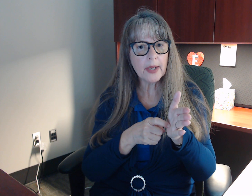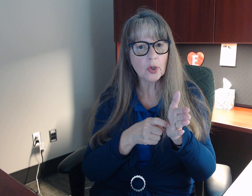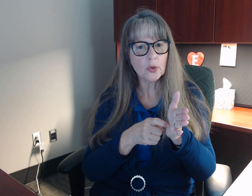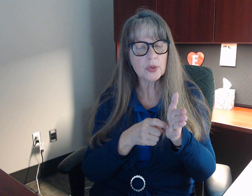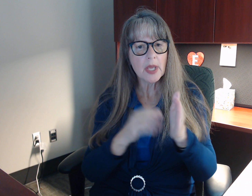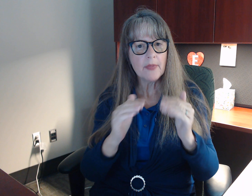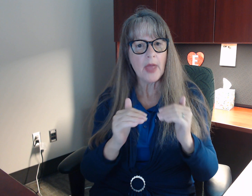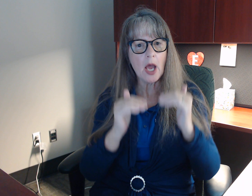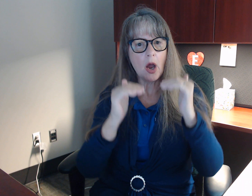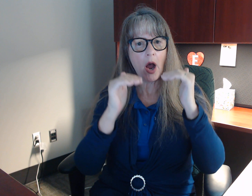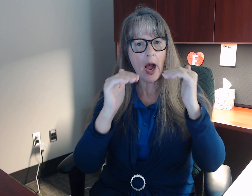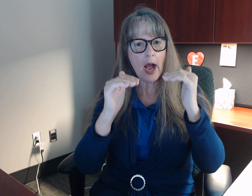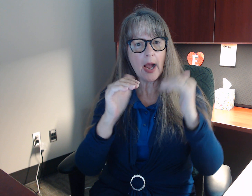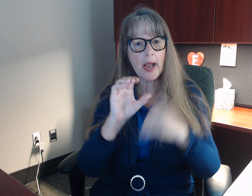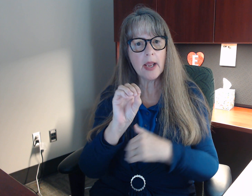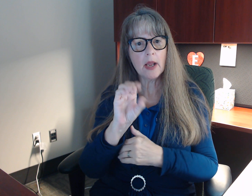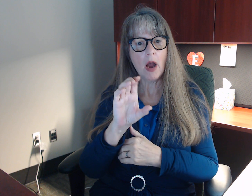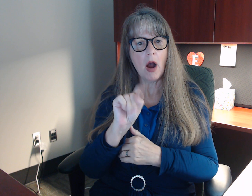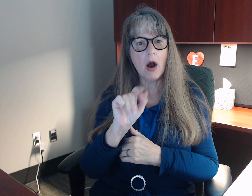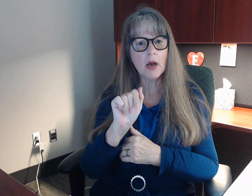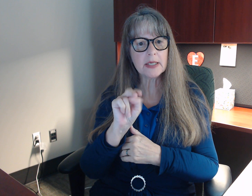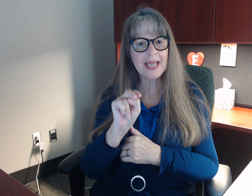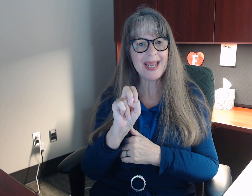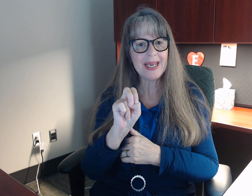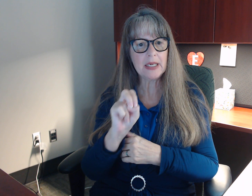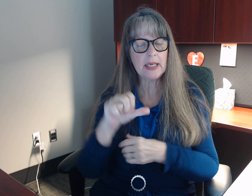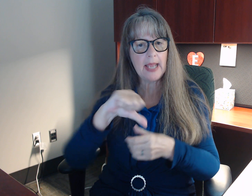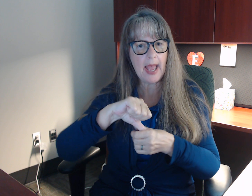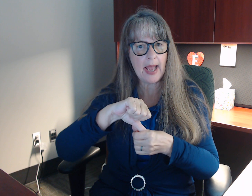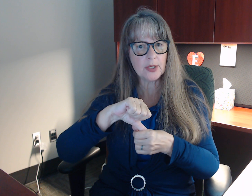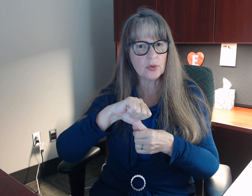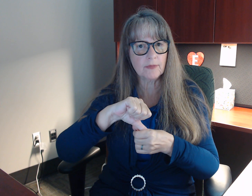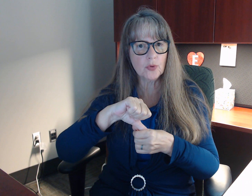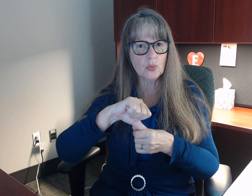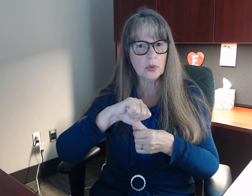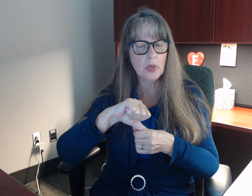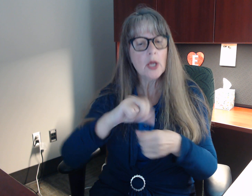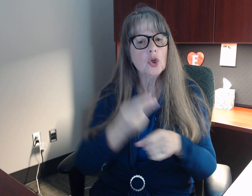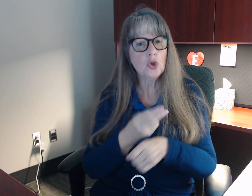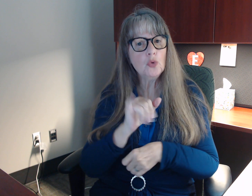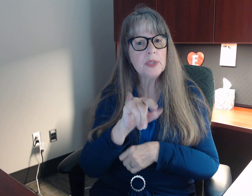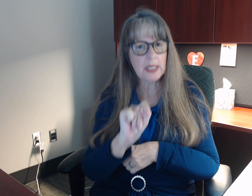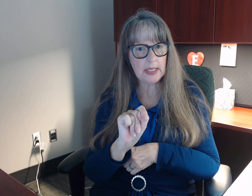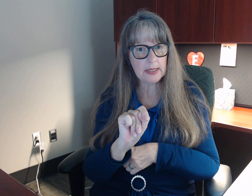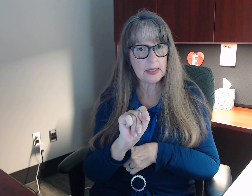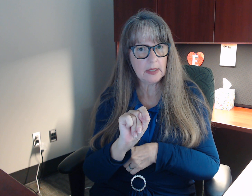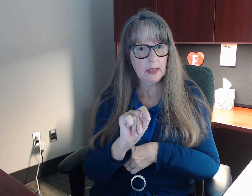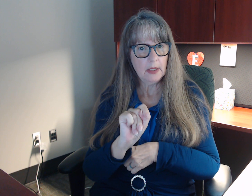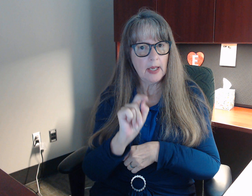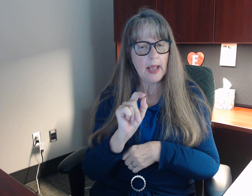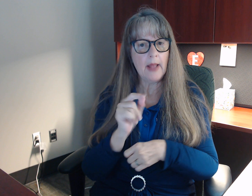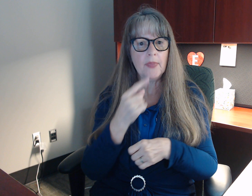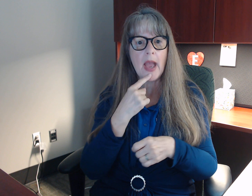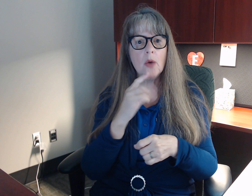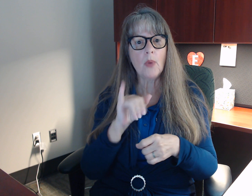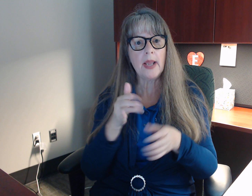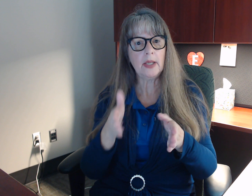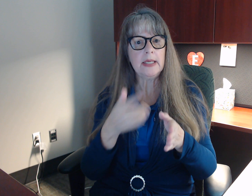requires that high octane gas or fuel, use it. And that way, he said, you